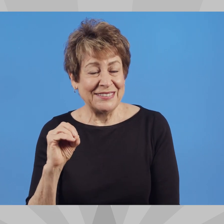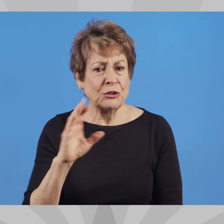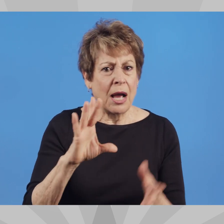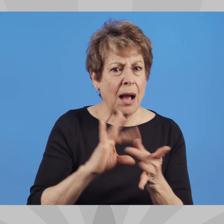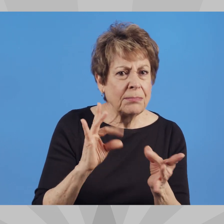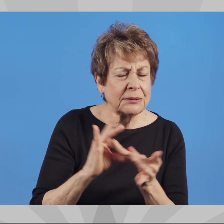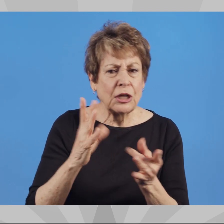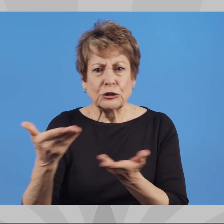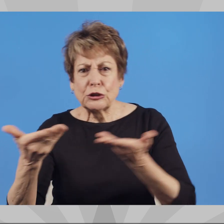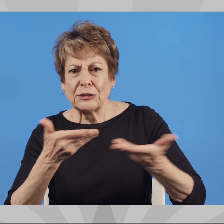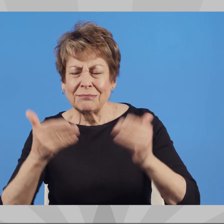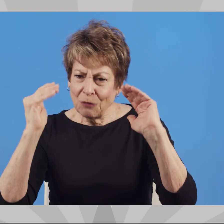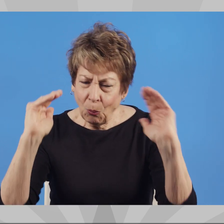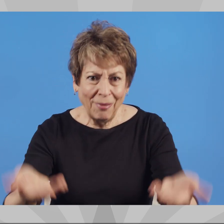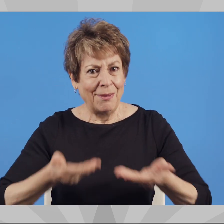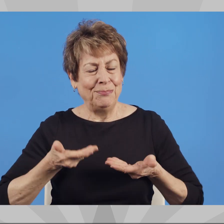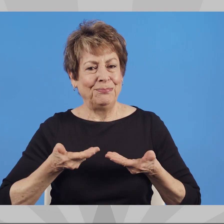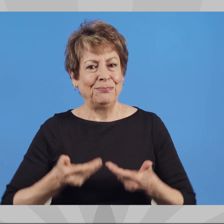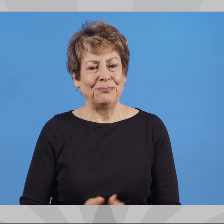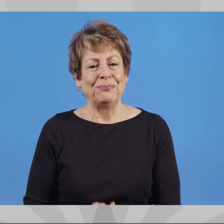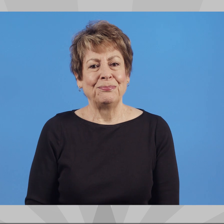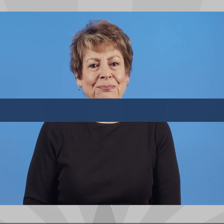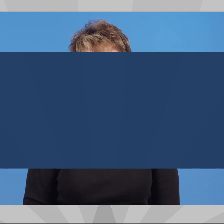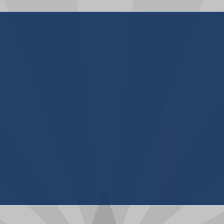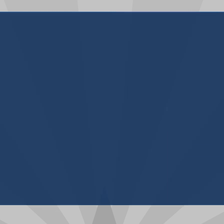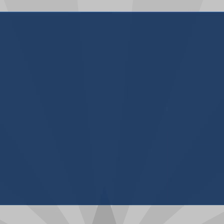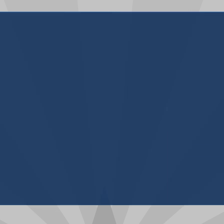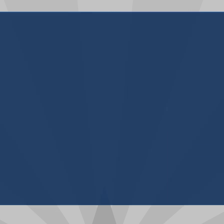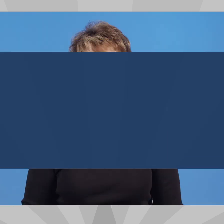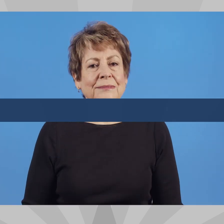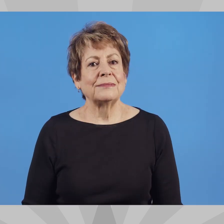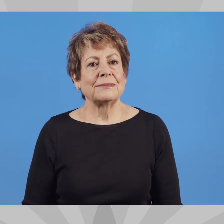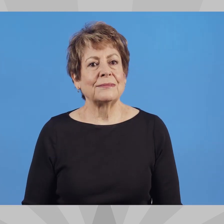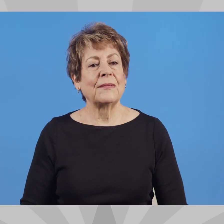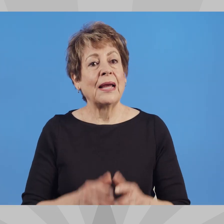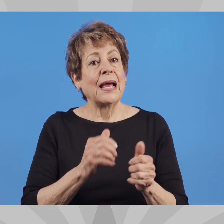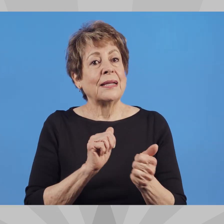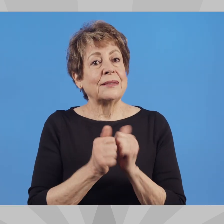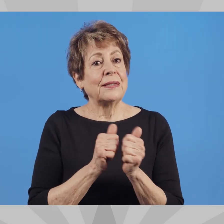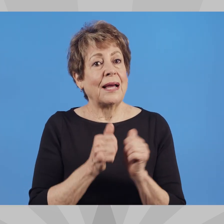602-926-5170. Your comments and suggestions are welcome.